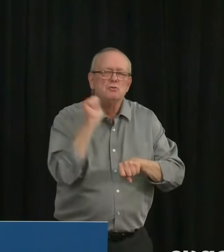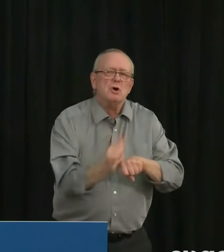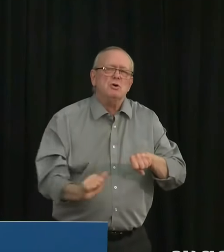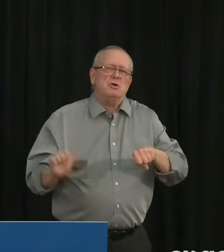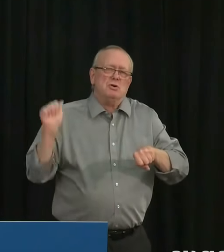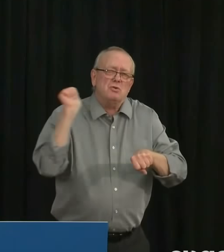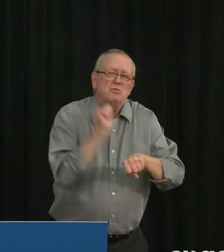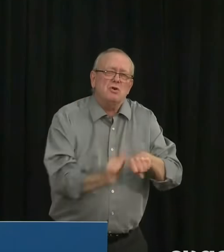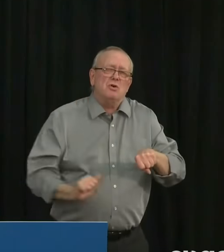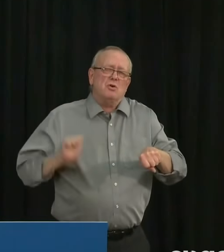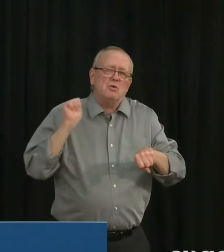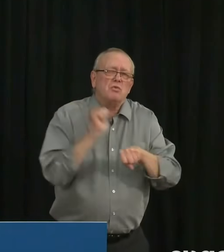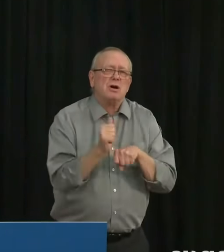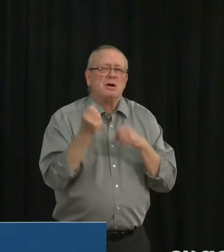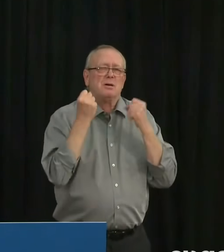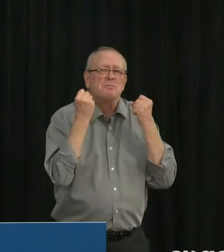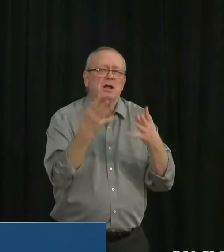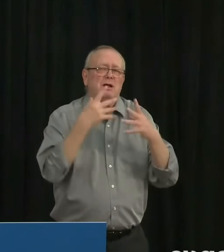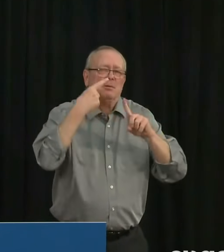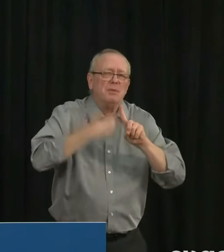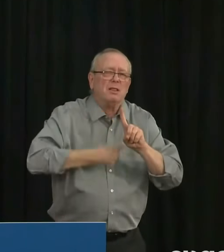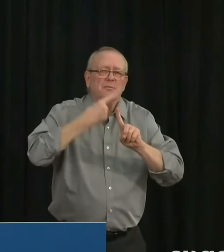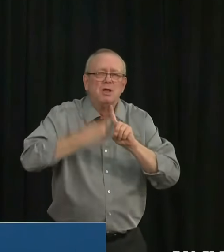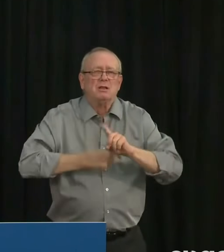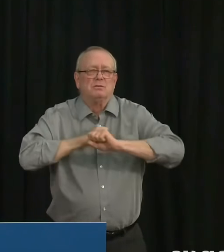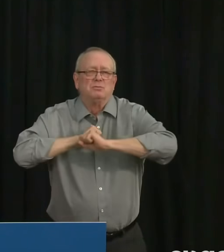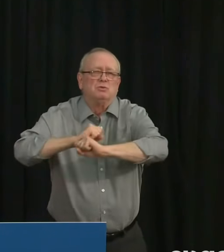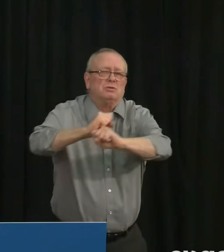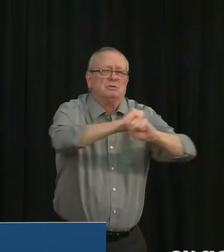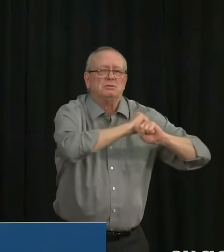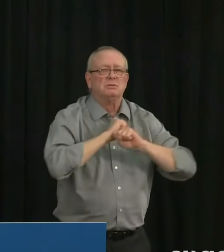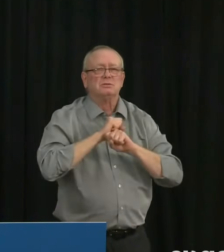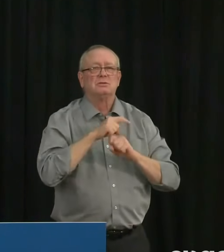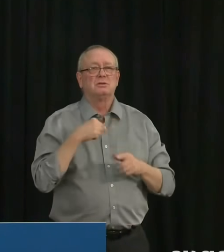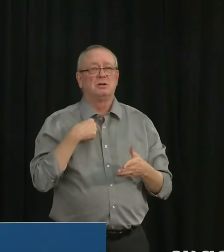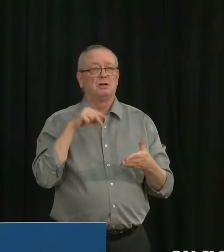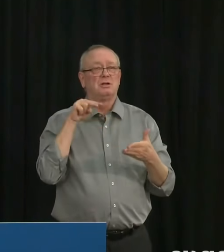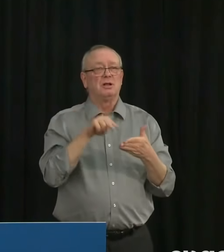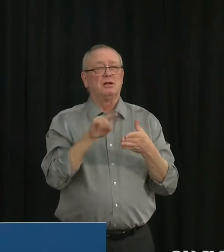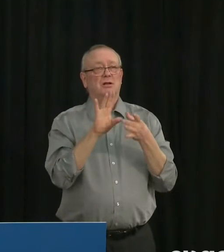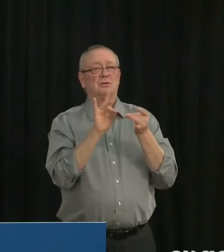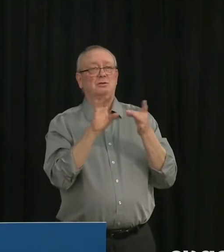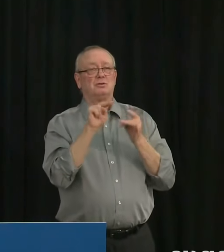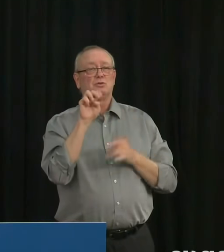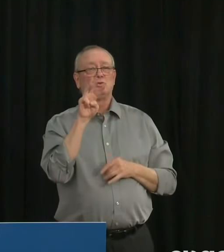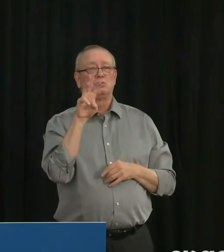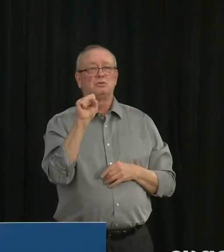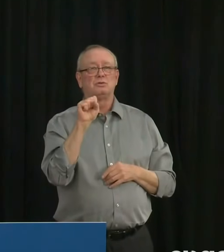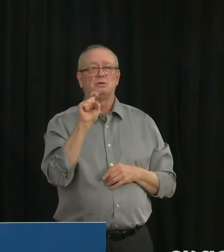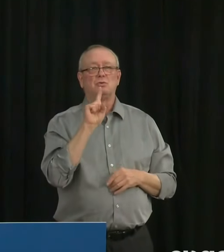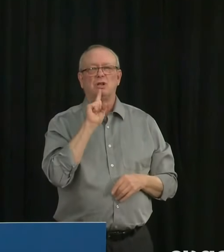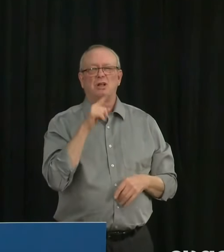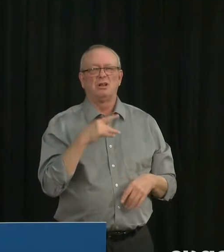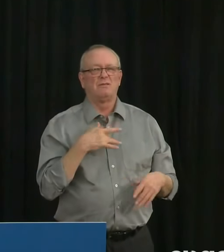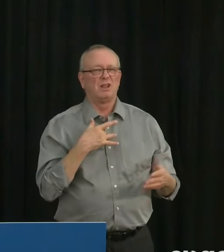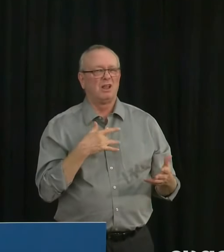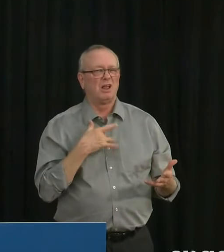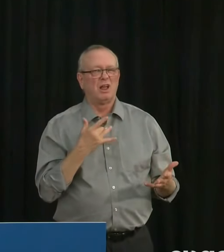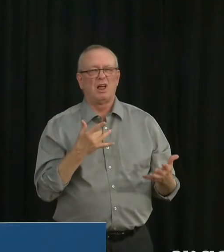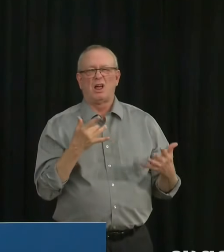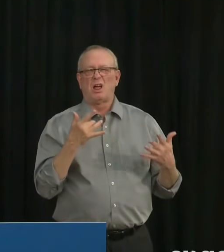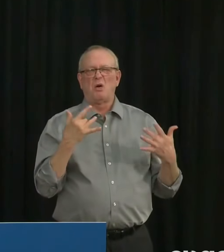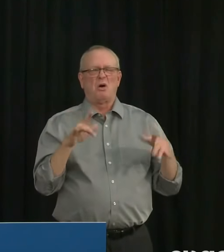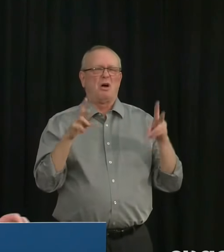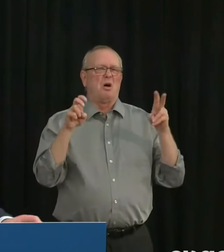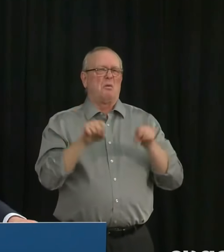Albertans. The story this morning concerned me for one reason only, that it violated Dr. Hinshaw's confidence and it embarrassed